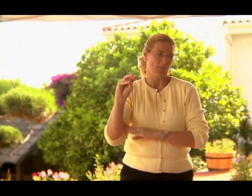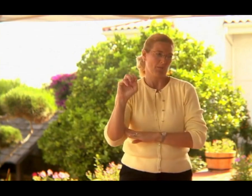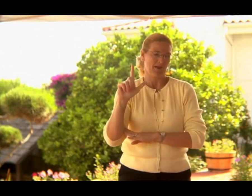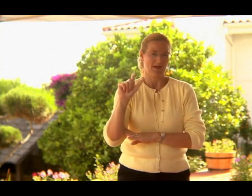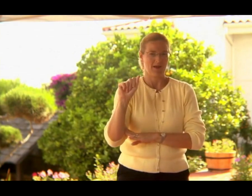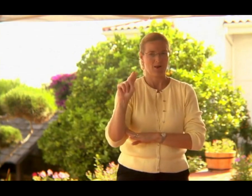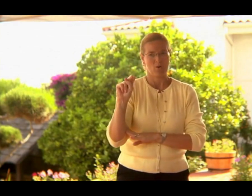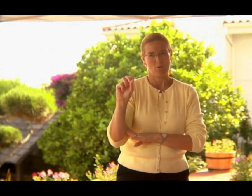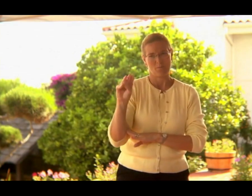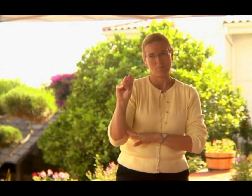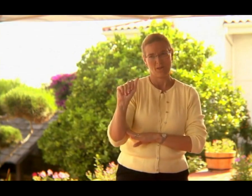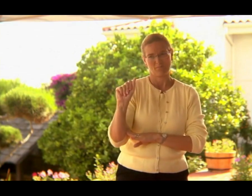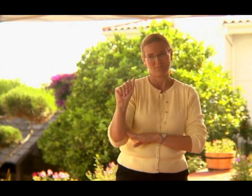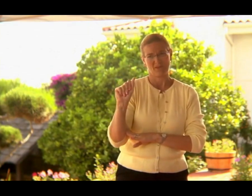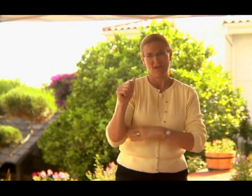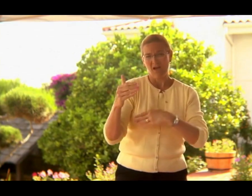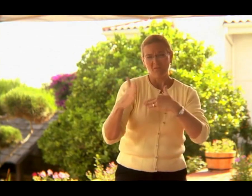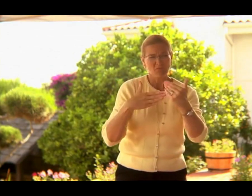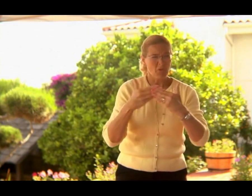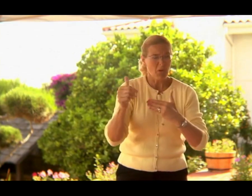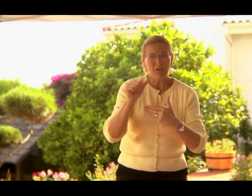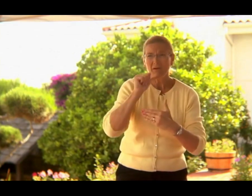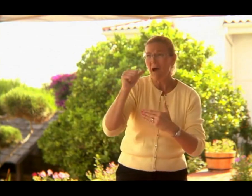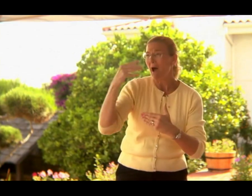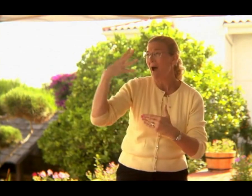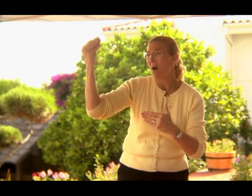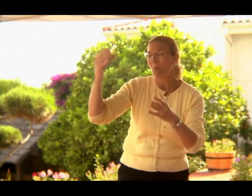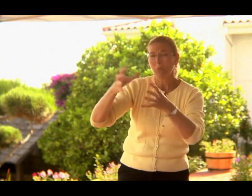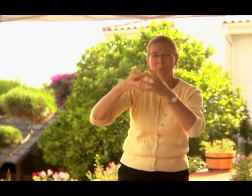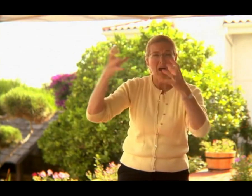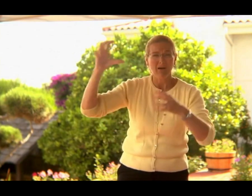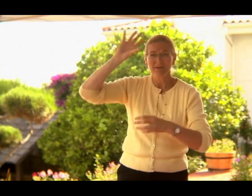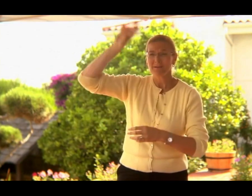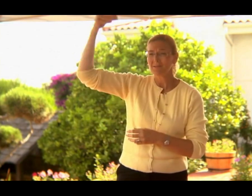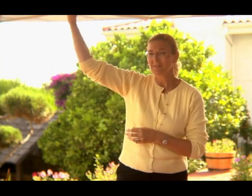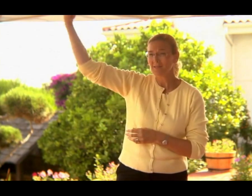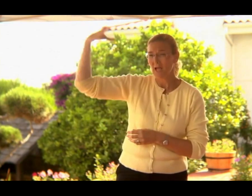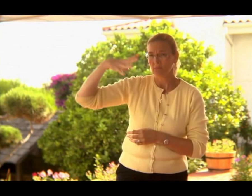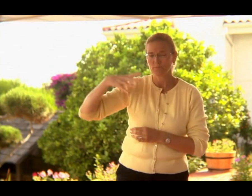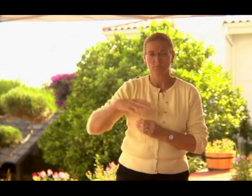has a higher chance of getting melanoma, even if they do not spend too much time in the sun.